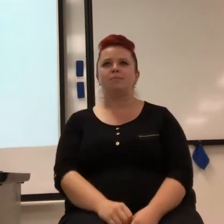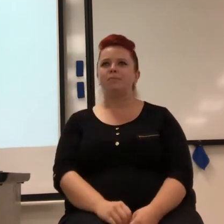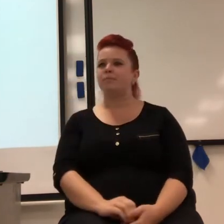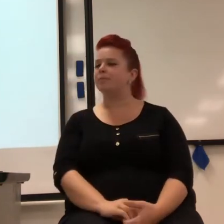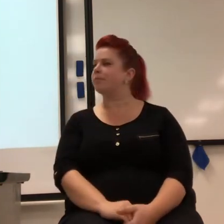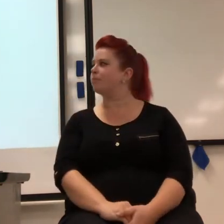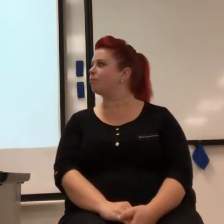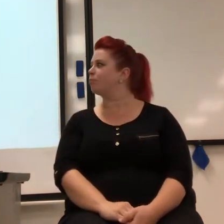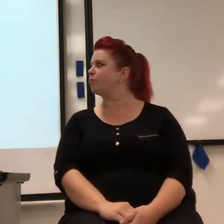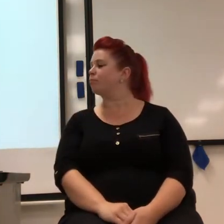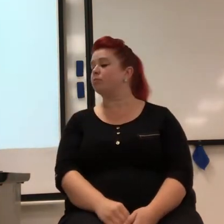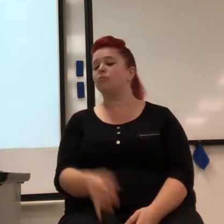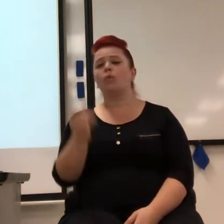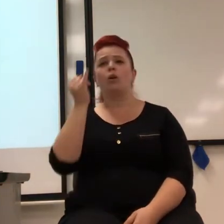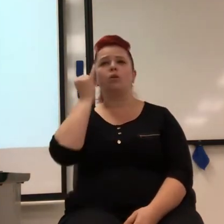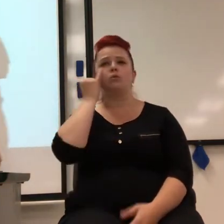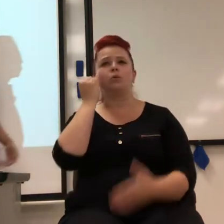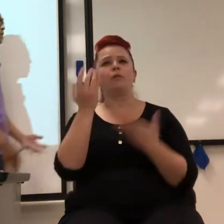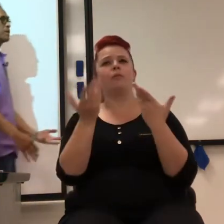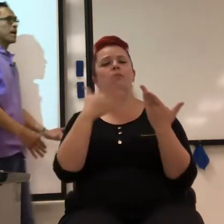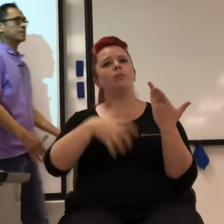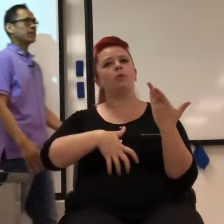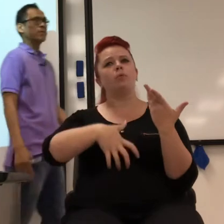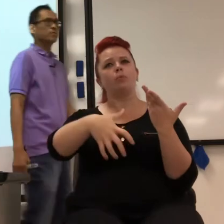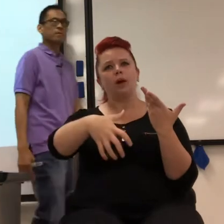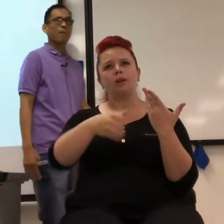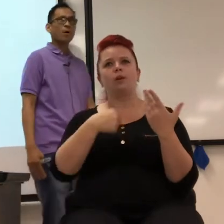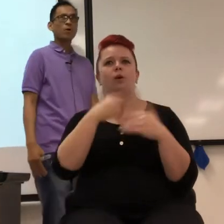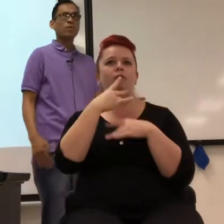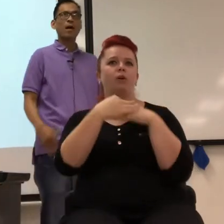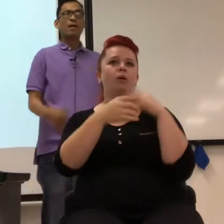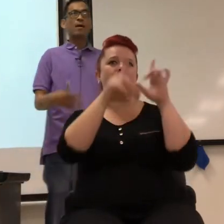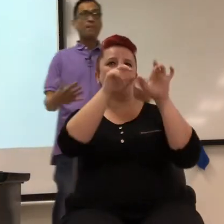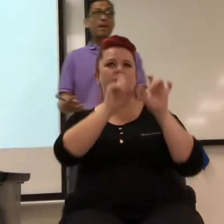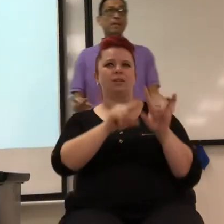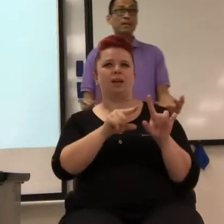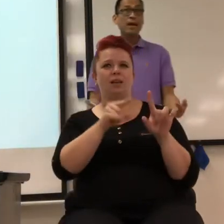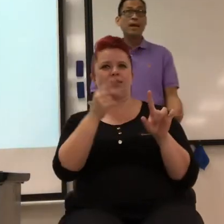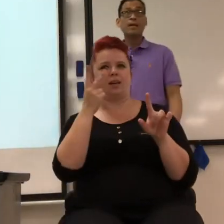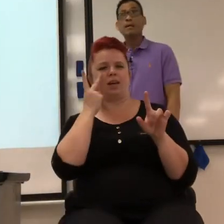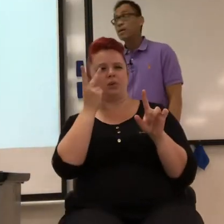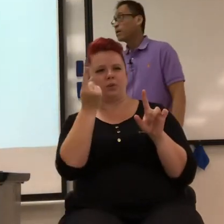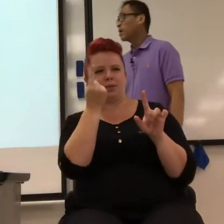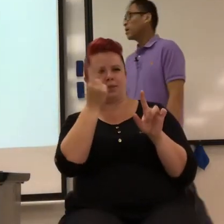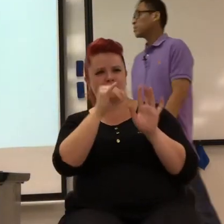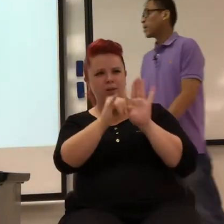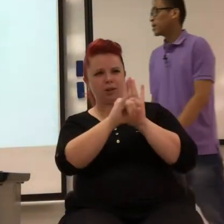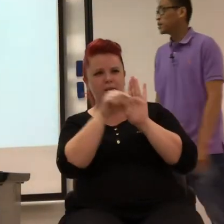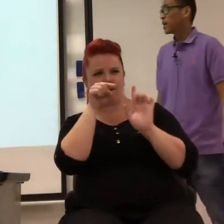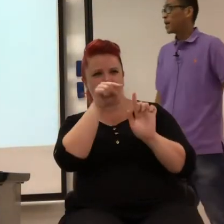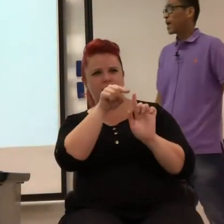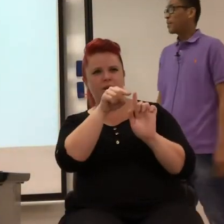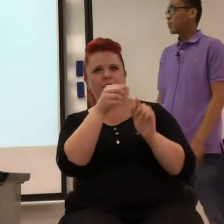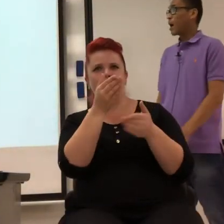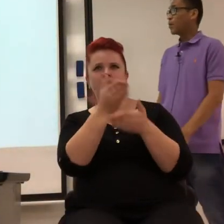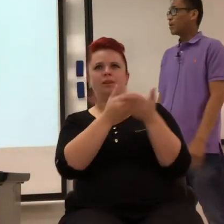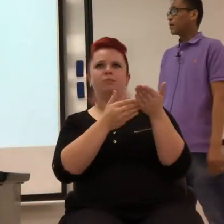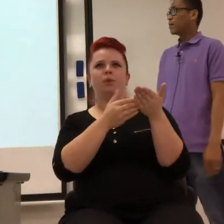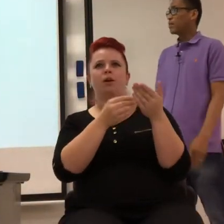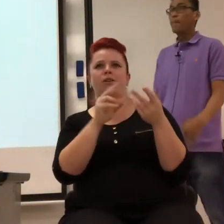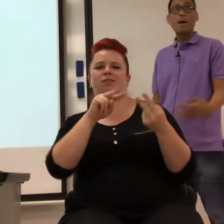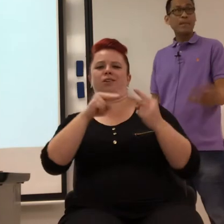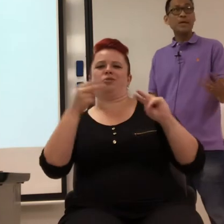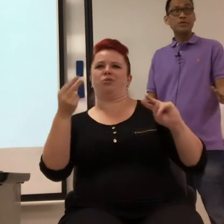And if you're pregnant, then maybe you get a blood test and there's some marker that may indicate some kind of genetic